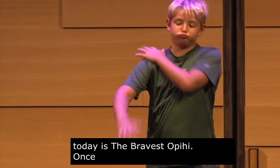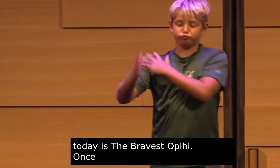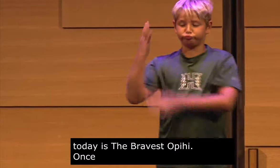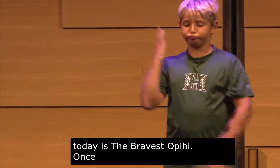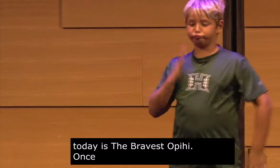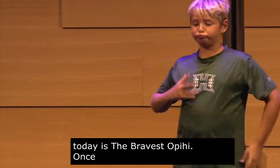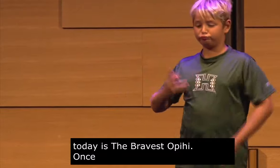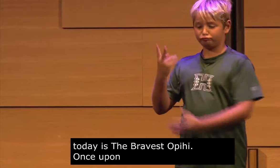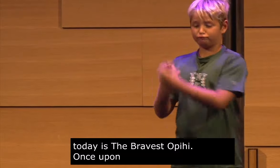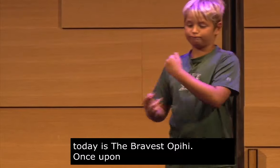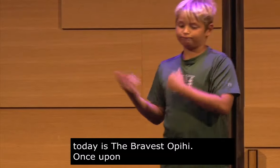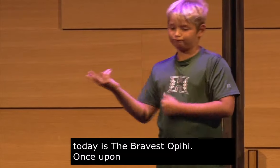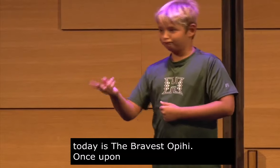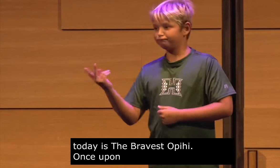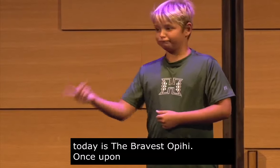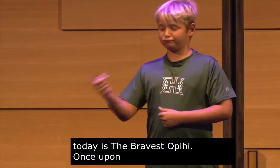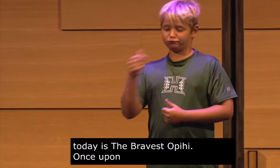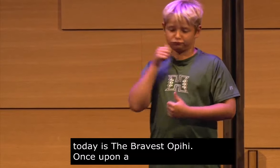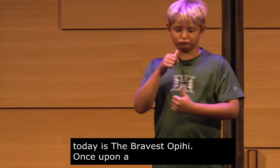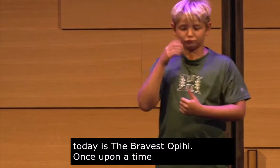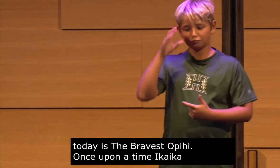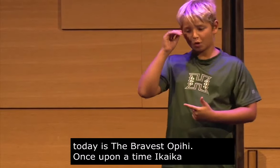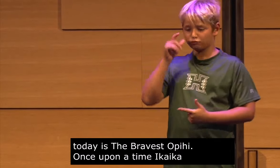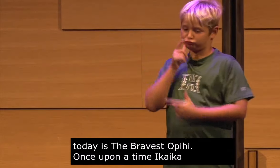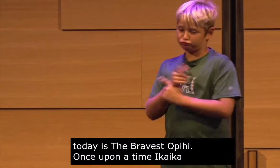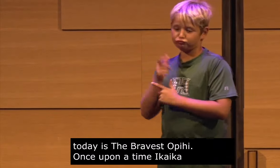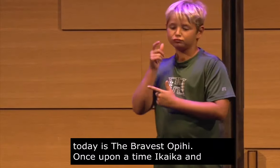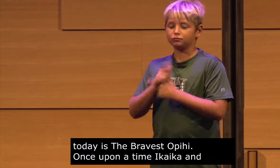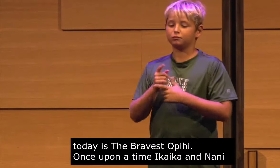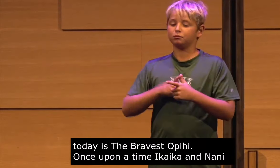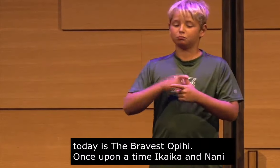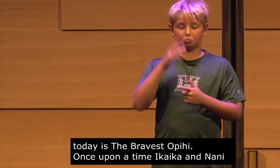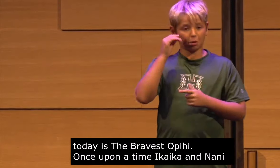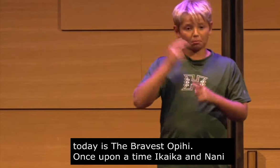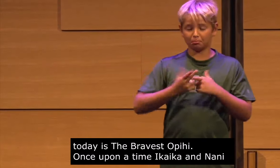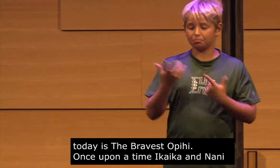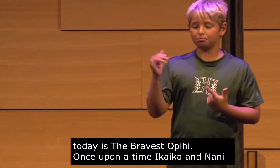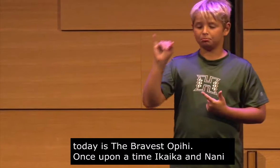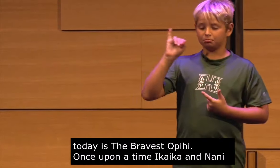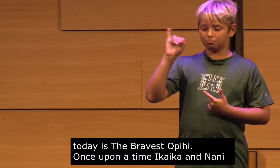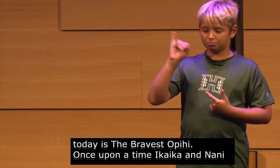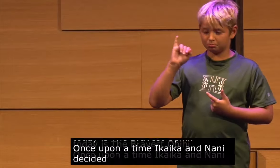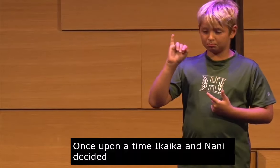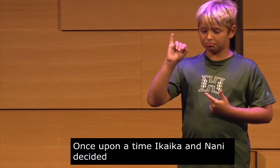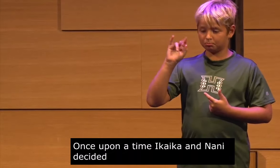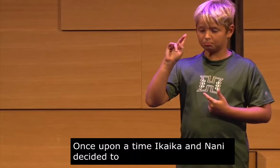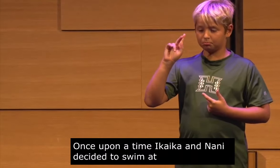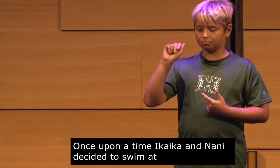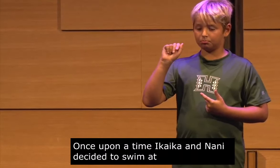Once upon a time, Akeka and Nani decided to swim at a beach shaped like the smile of a